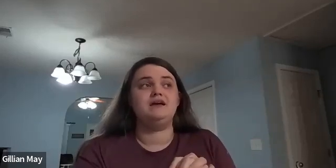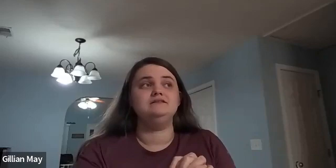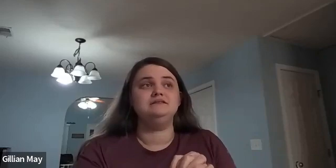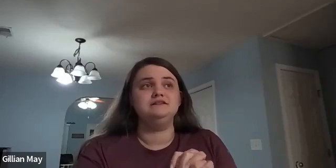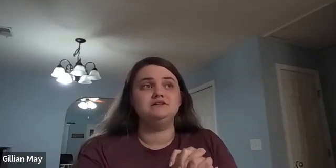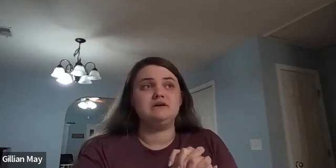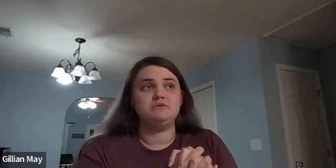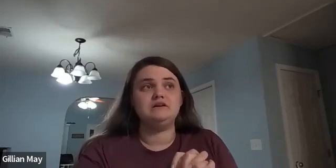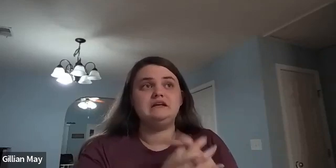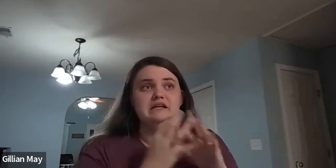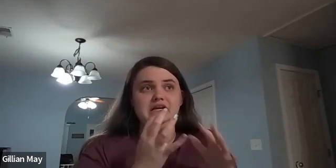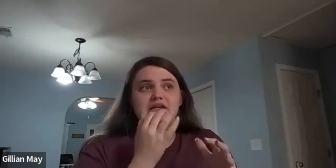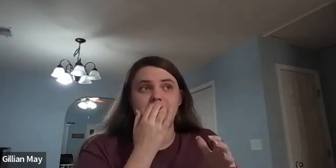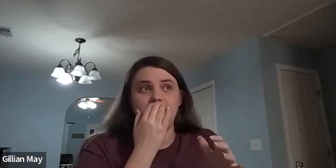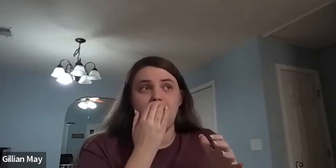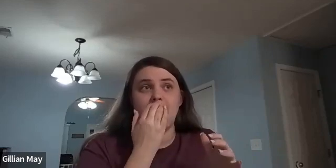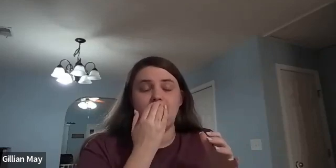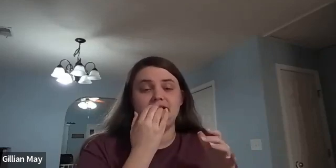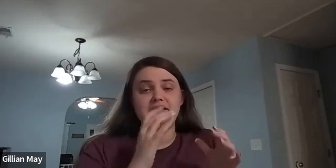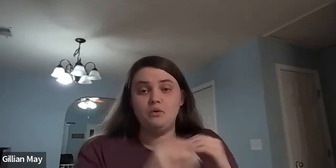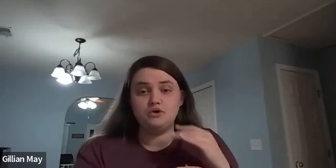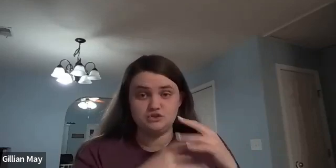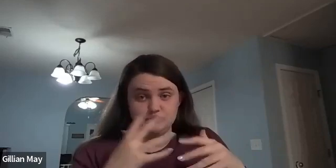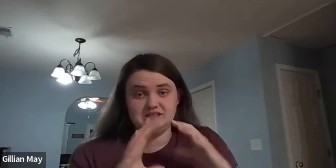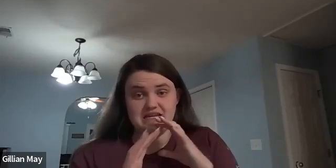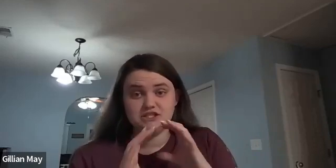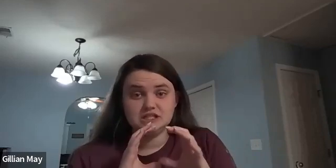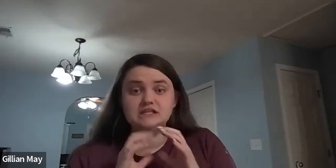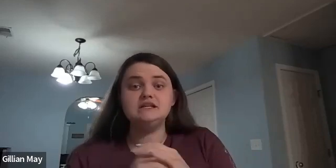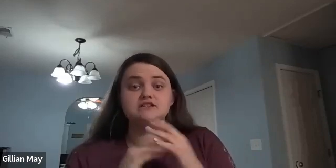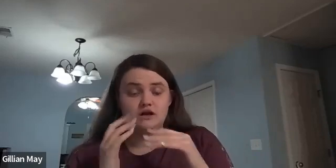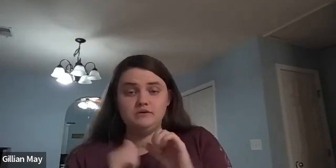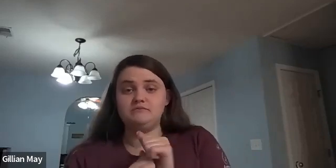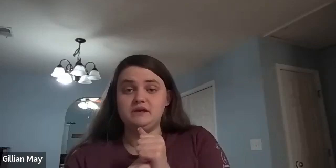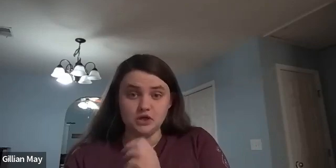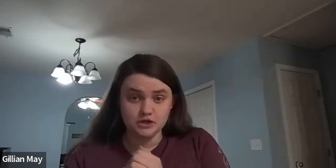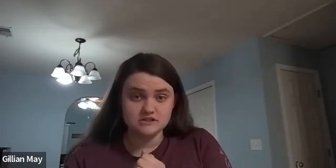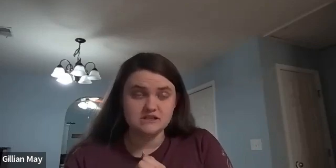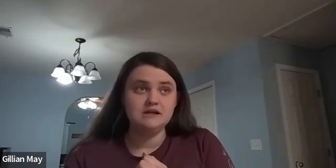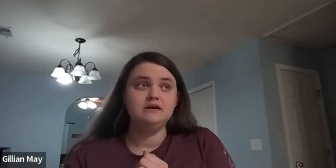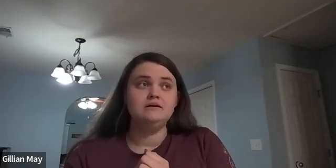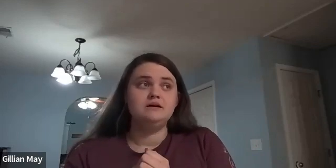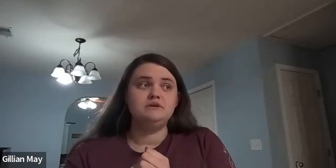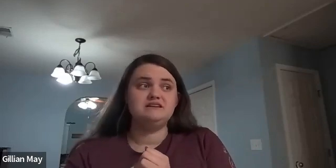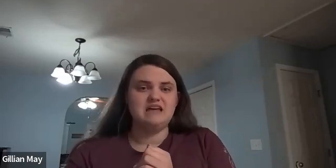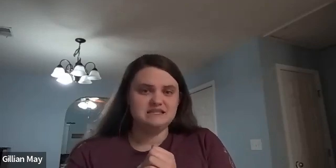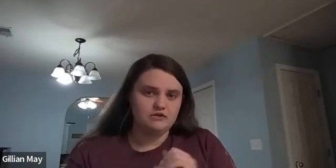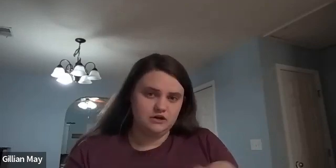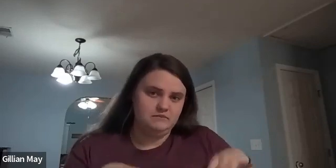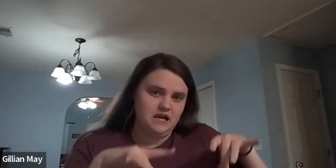And they really need more socialization and talking with peers because that's how they're going to pick up